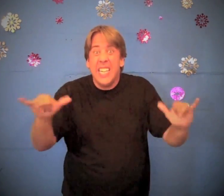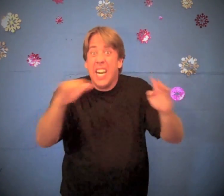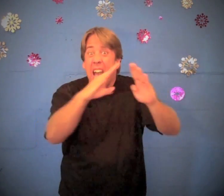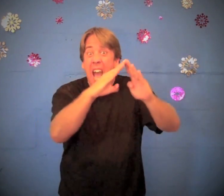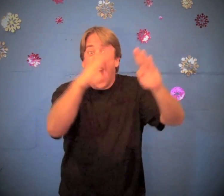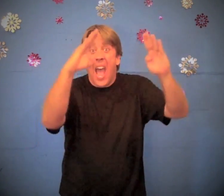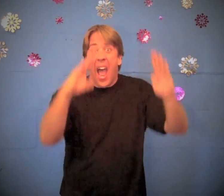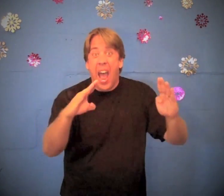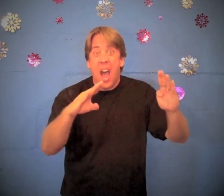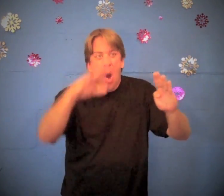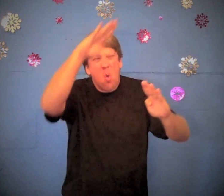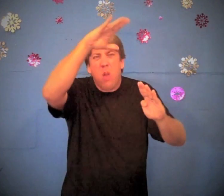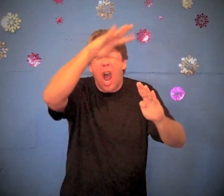snow was falling.